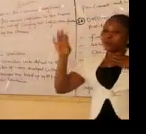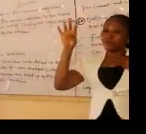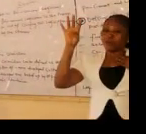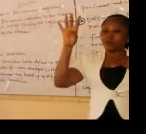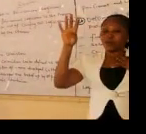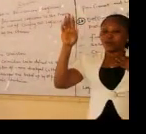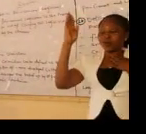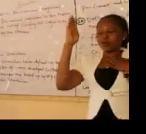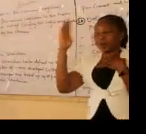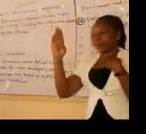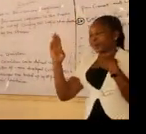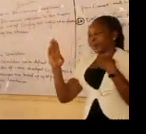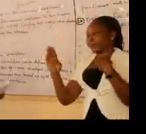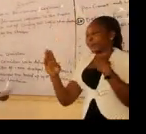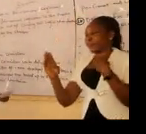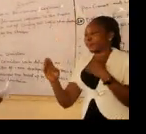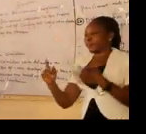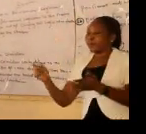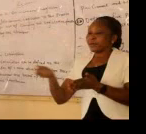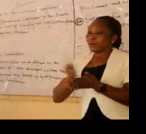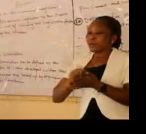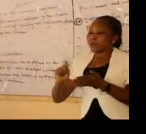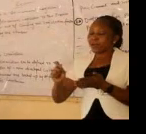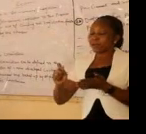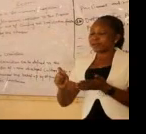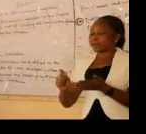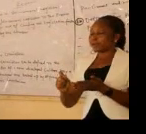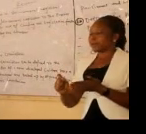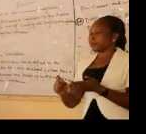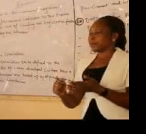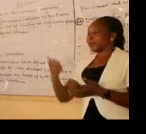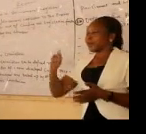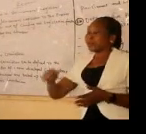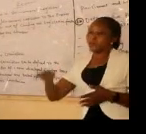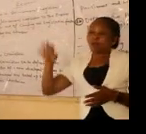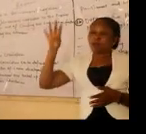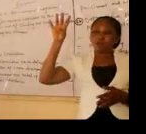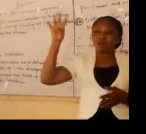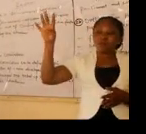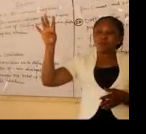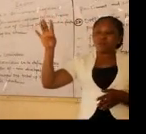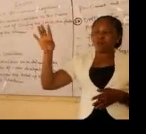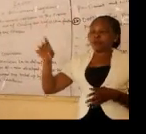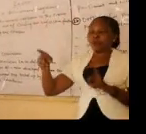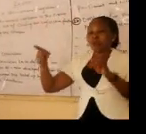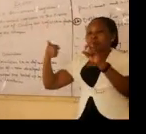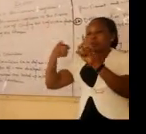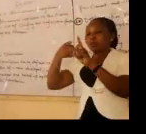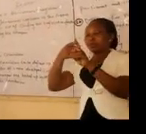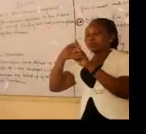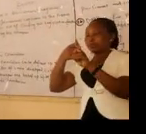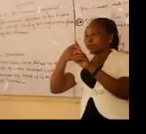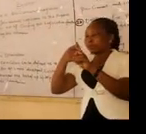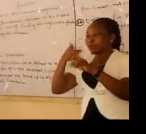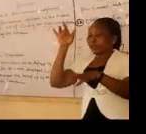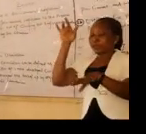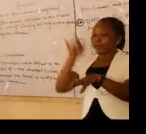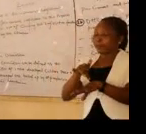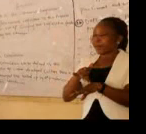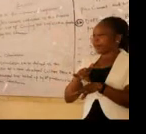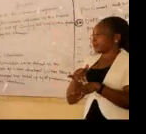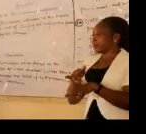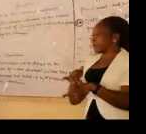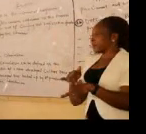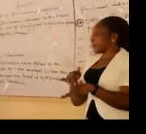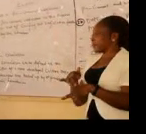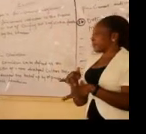impacts of colonialism in West Africa. We have the negative impact and what? The positive ones. So if you're asked to write the positive